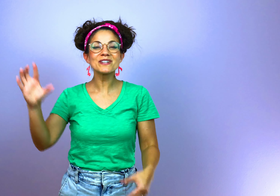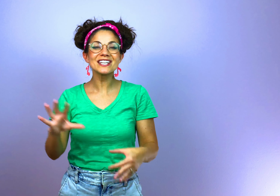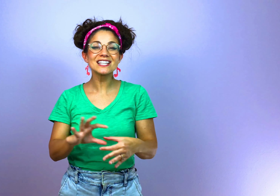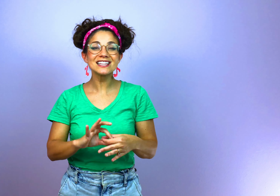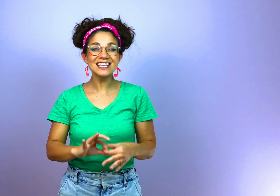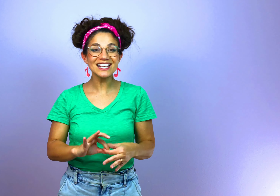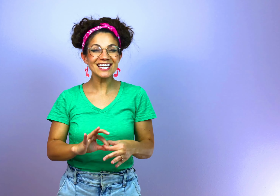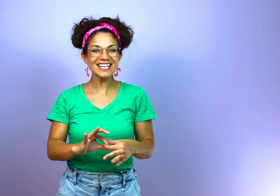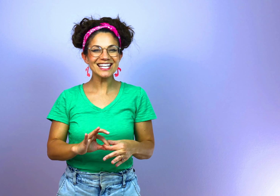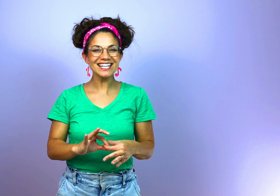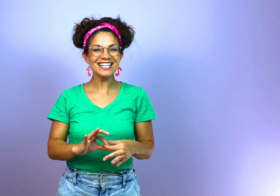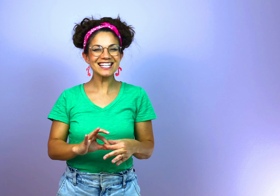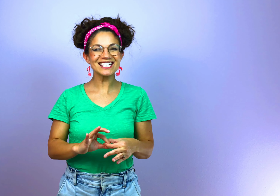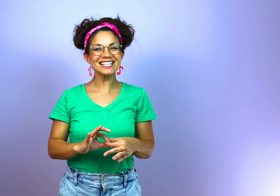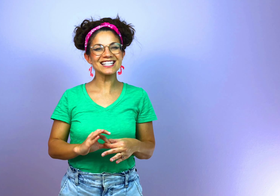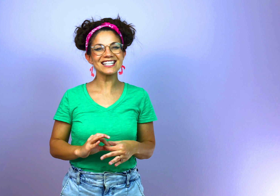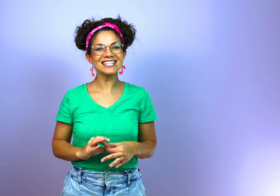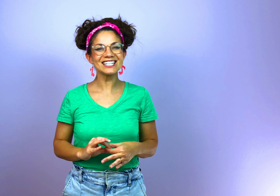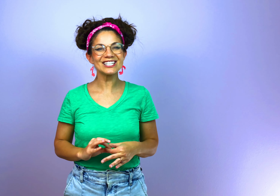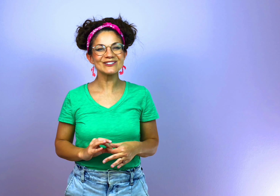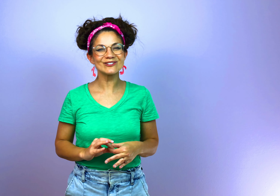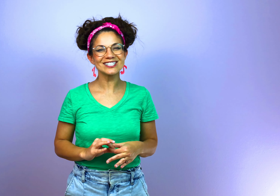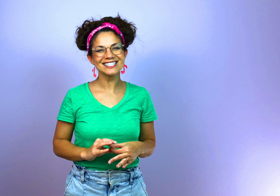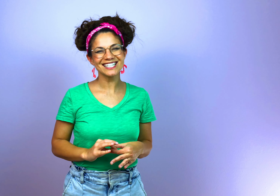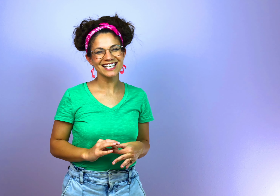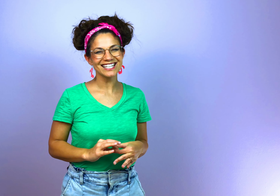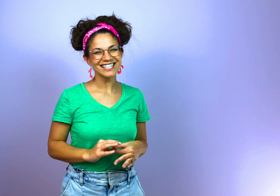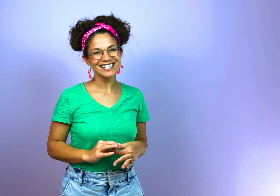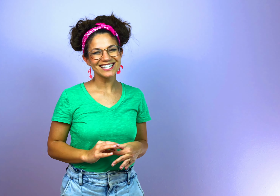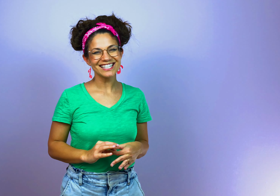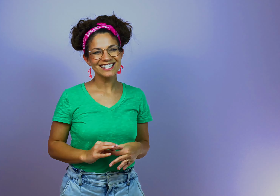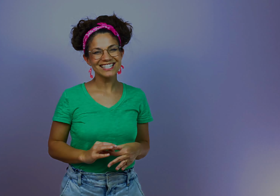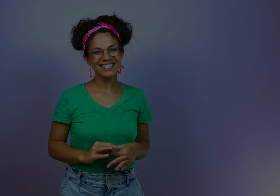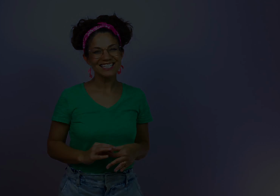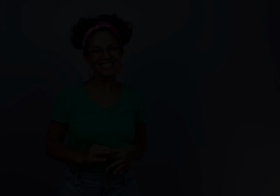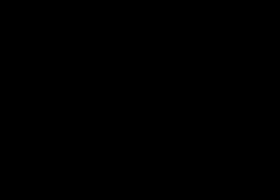believe to heaven Heaven, I want heaven, heaven, want heaven You